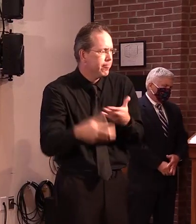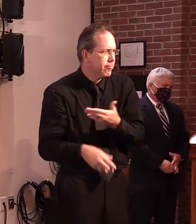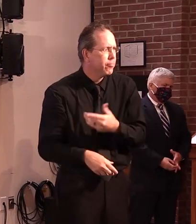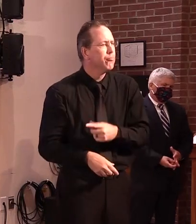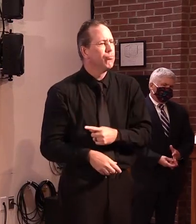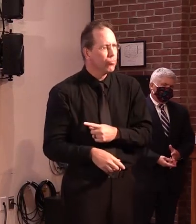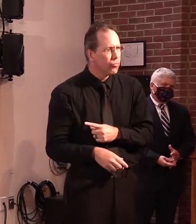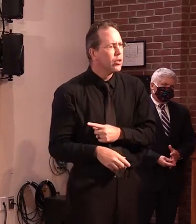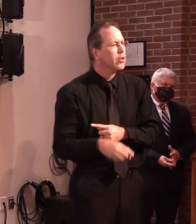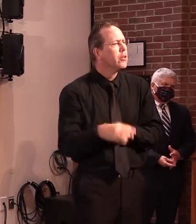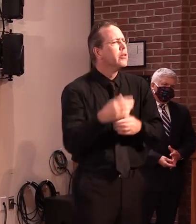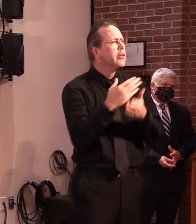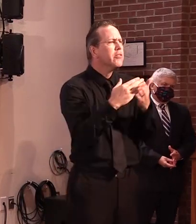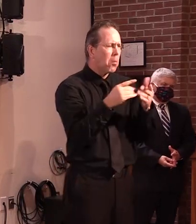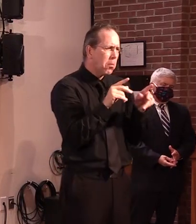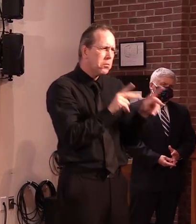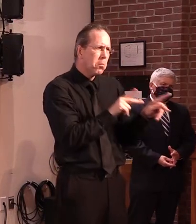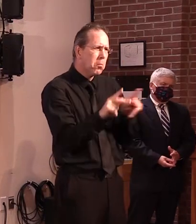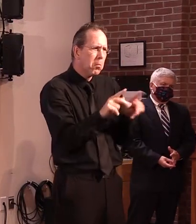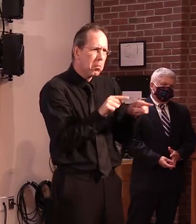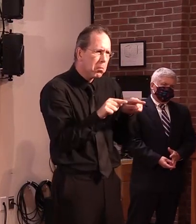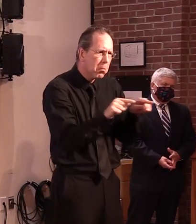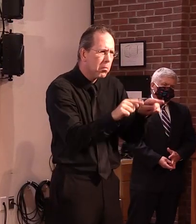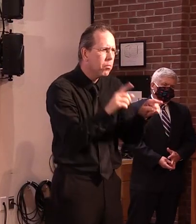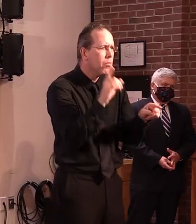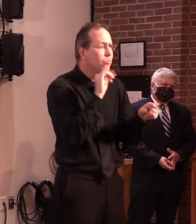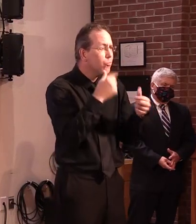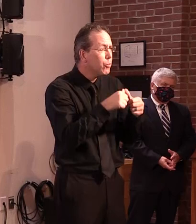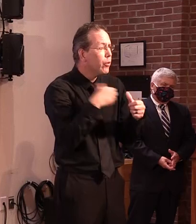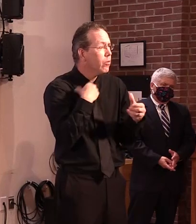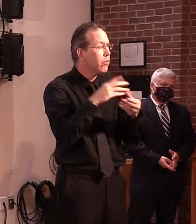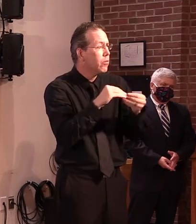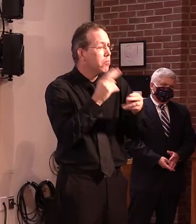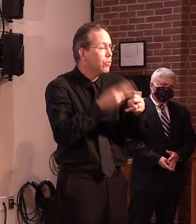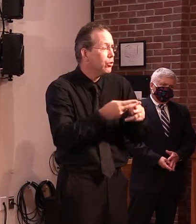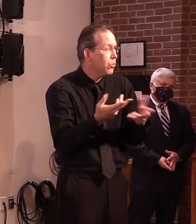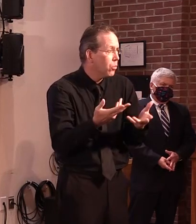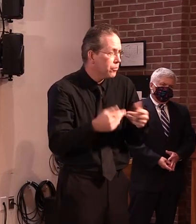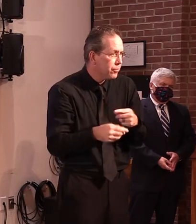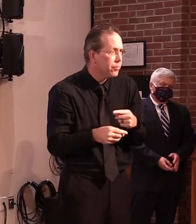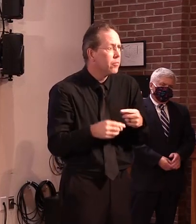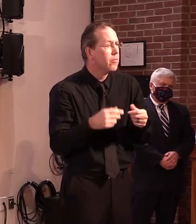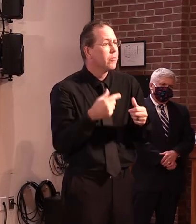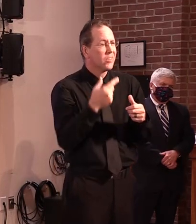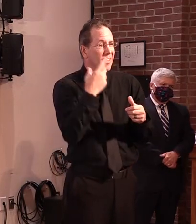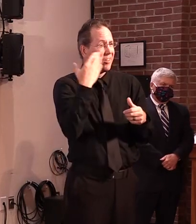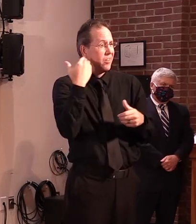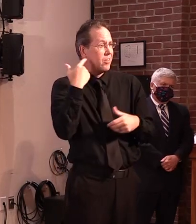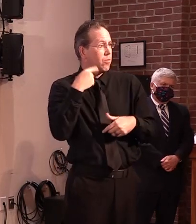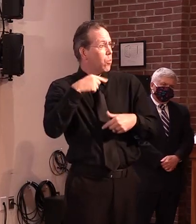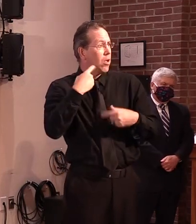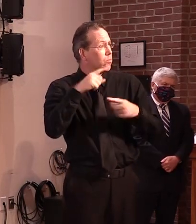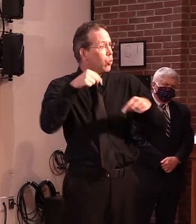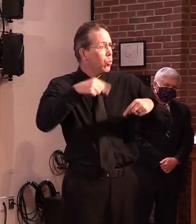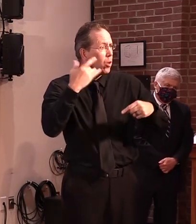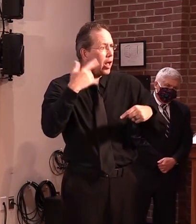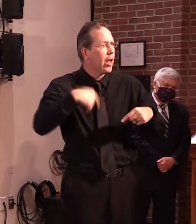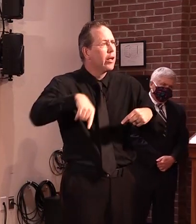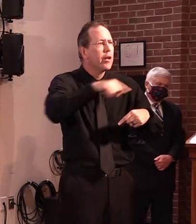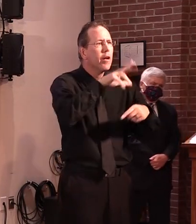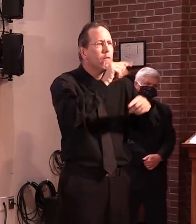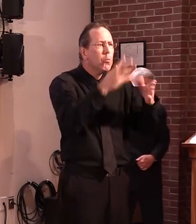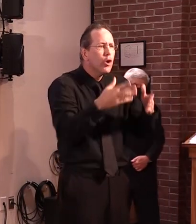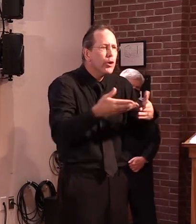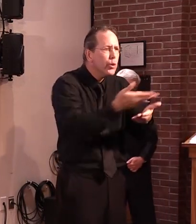followed Governor Scott's delineation of the numbers, this is success because of what you did and